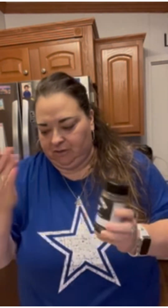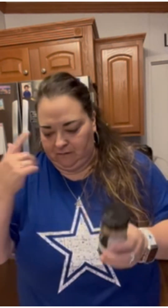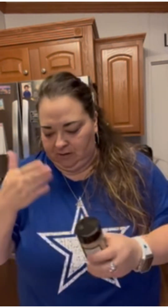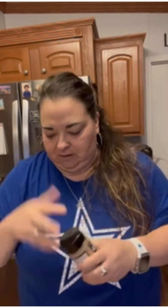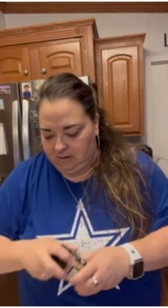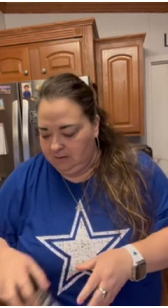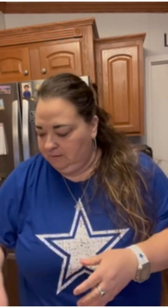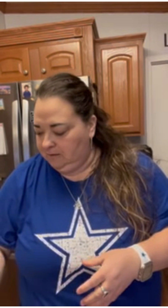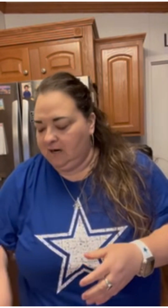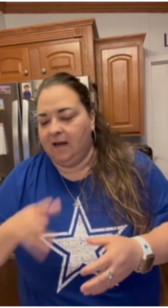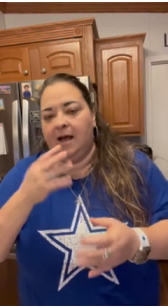pepper.